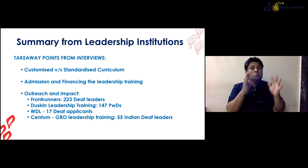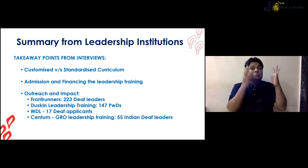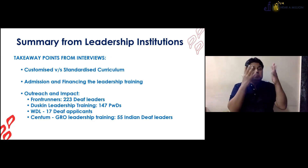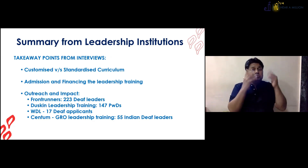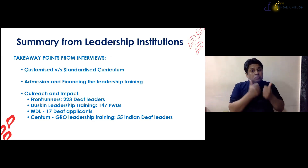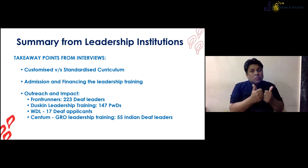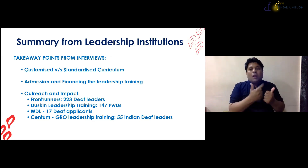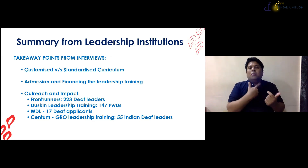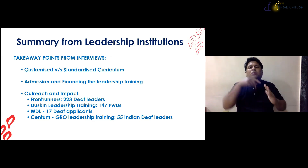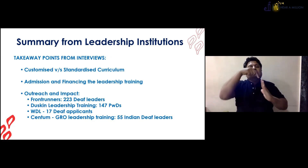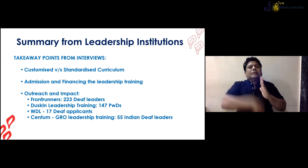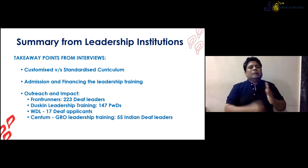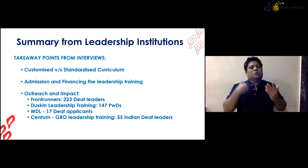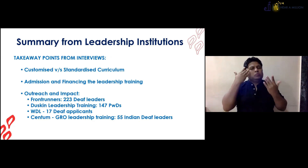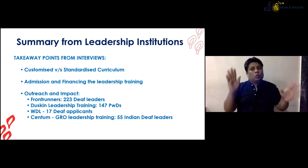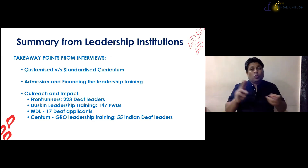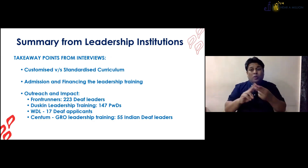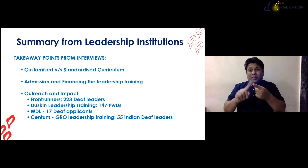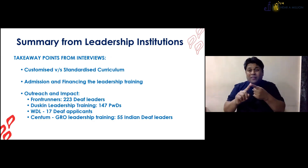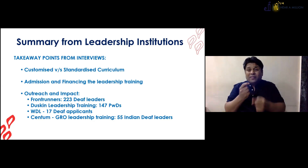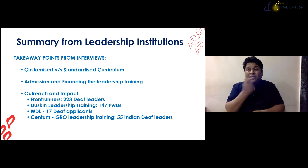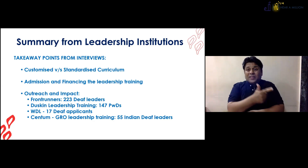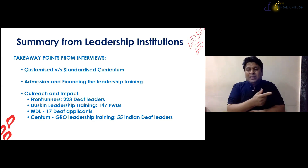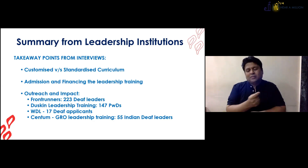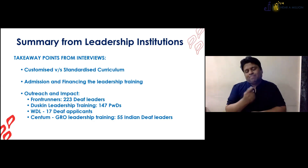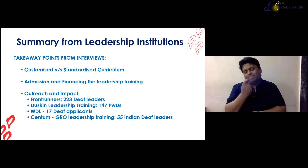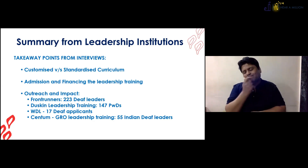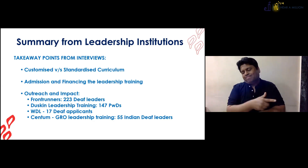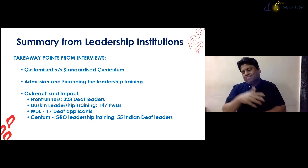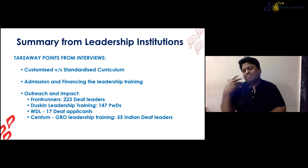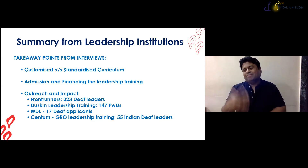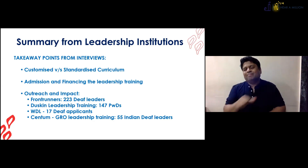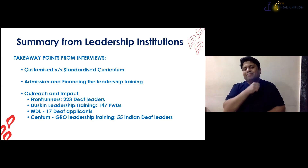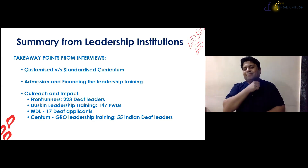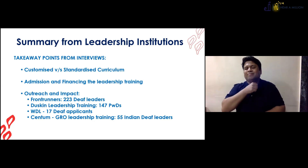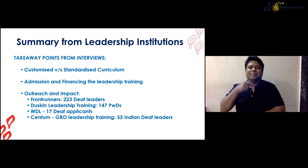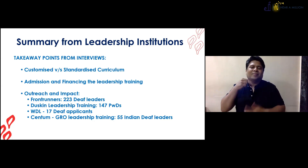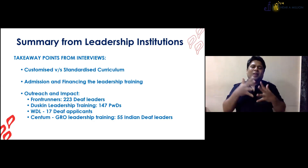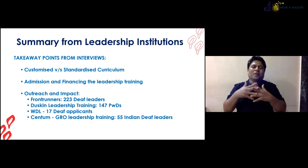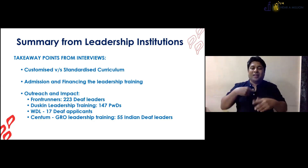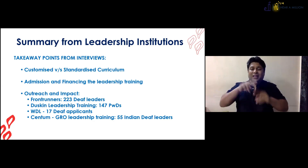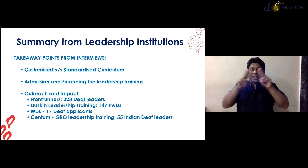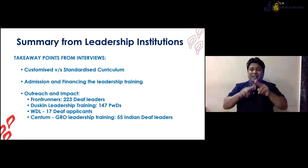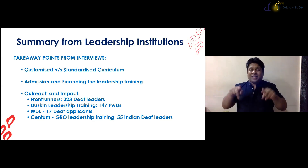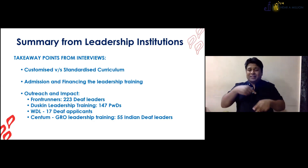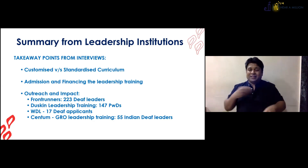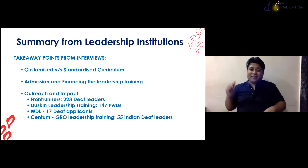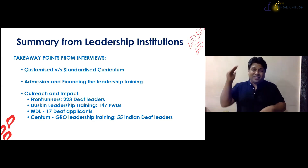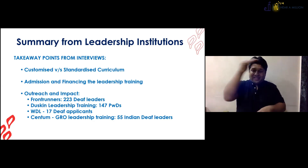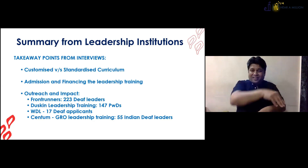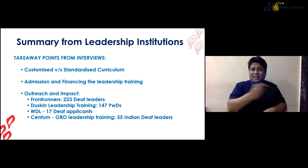it's the first time that's happening over there, which is great. Like, we applaud them for that. Not sure of what exactly is there. And the fee structure